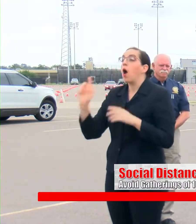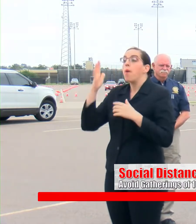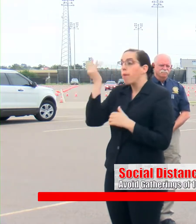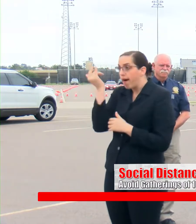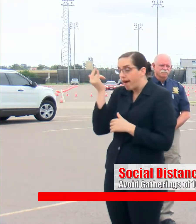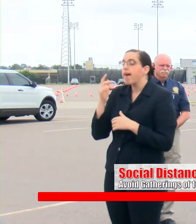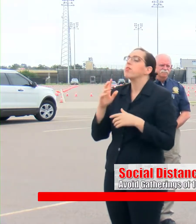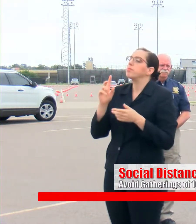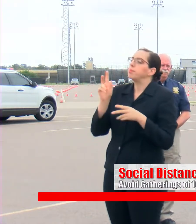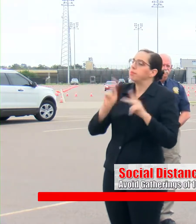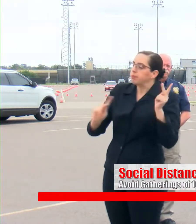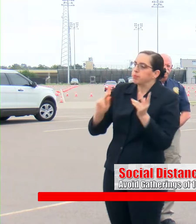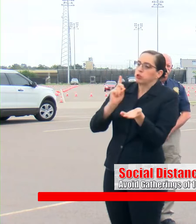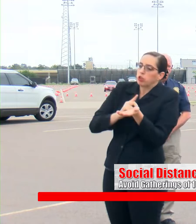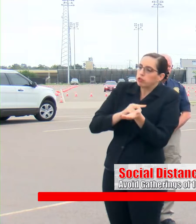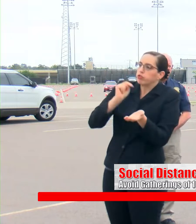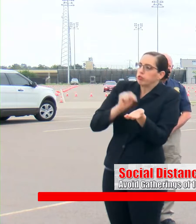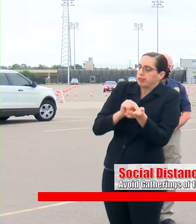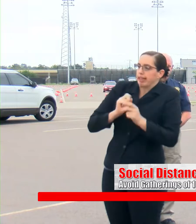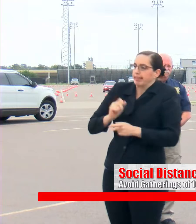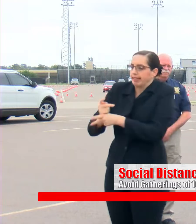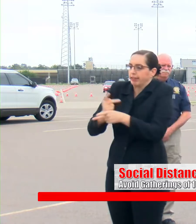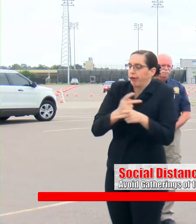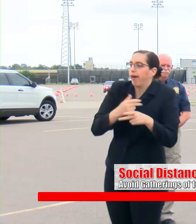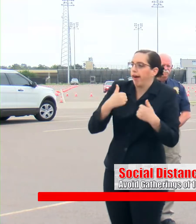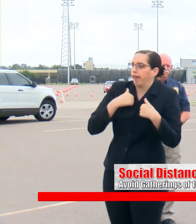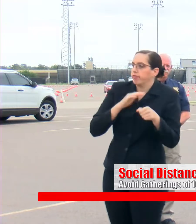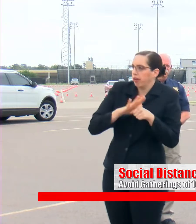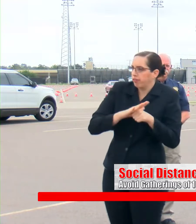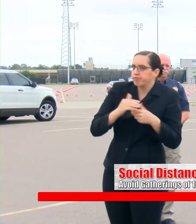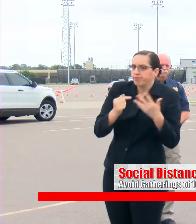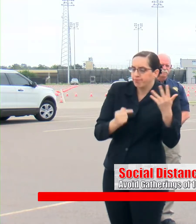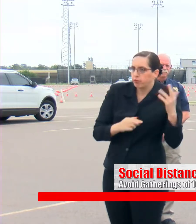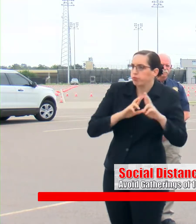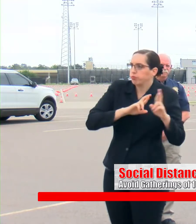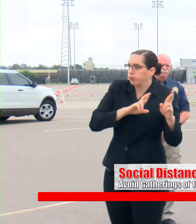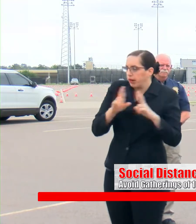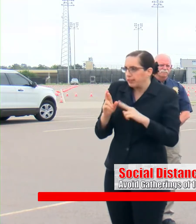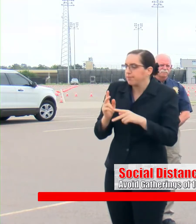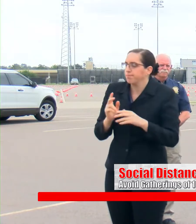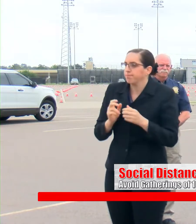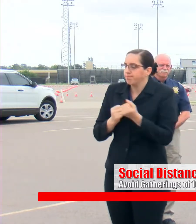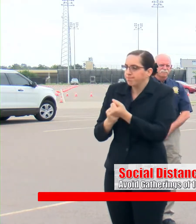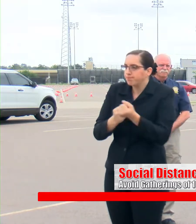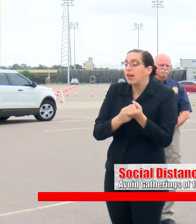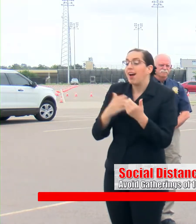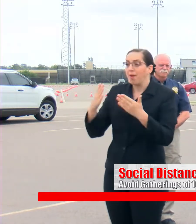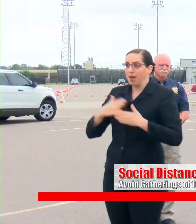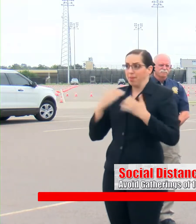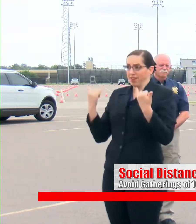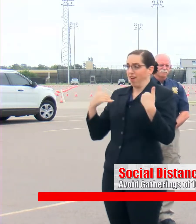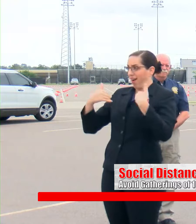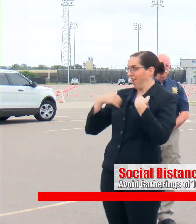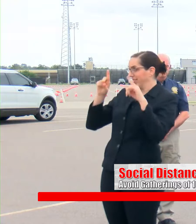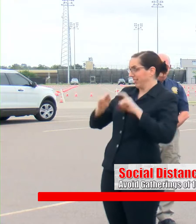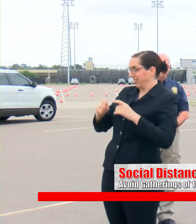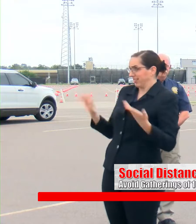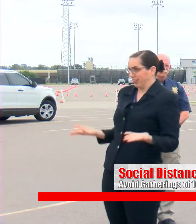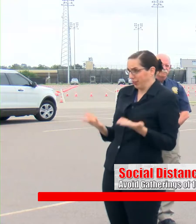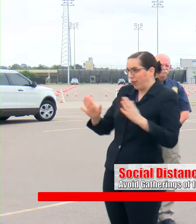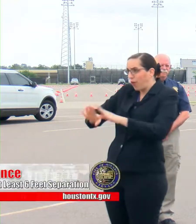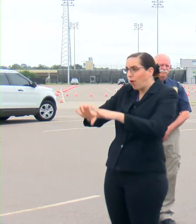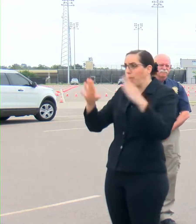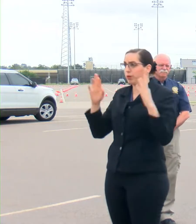their job in taking care of us. And I'm so happy, Mayor, that we now have this testing site open. We